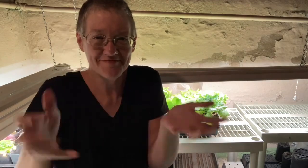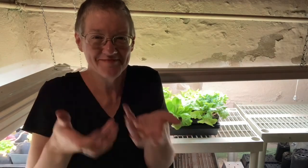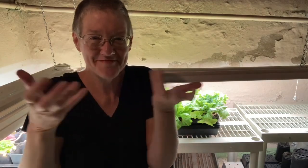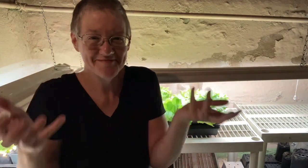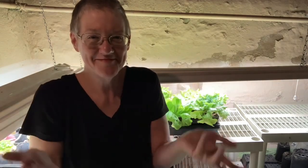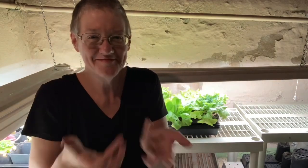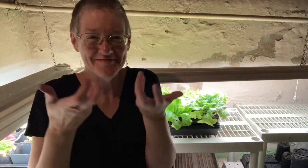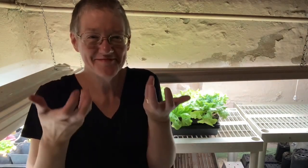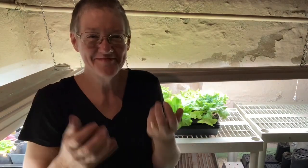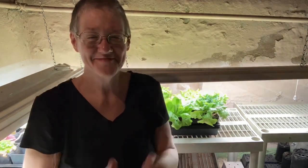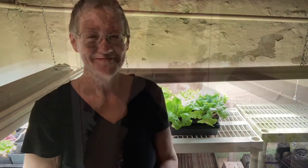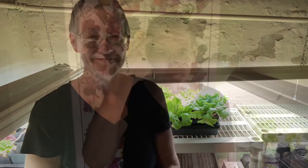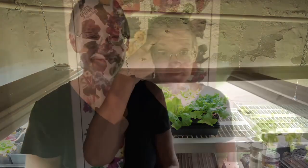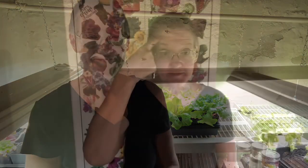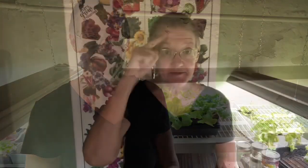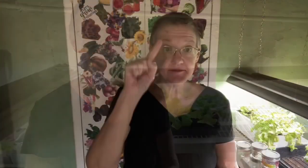this week's salads.